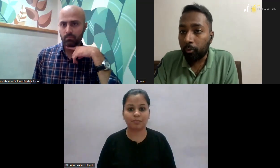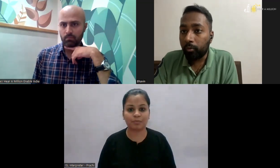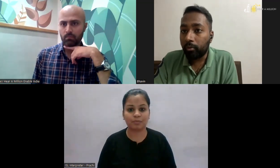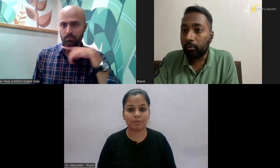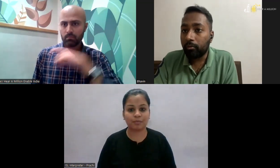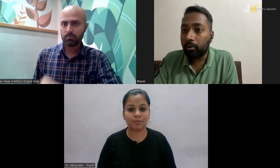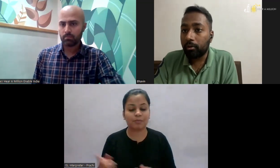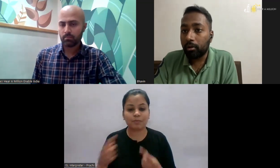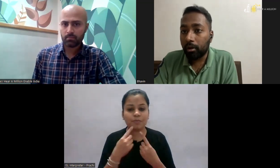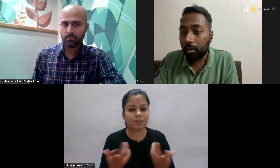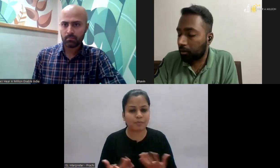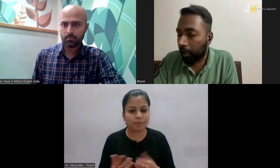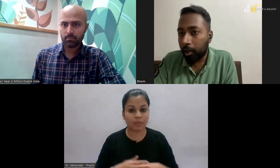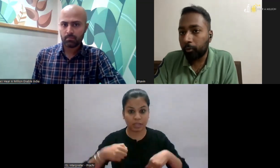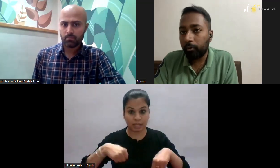drive,